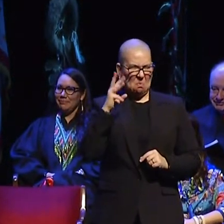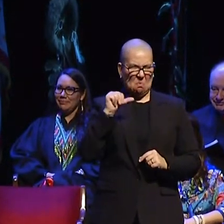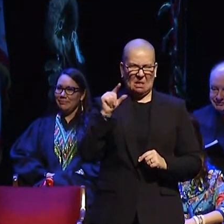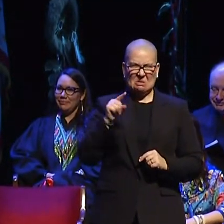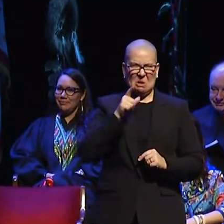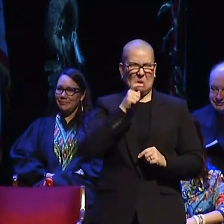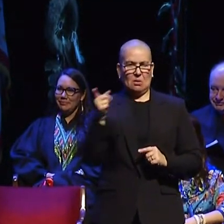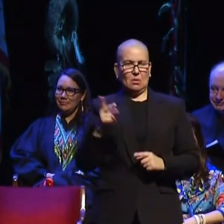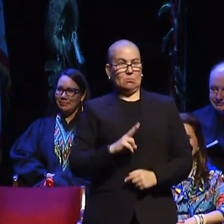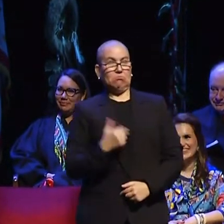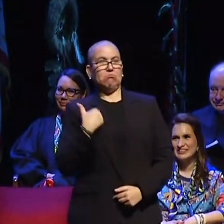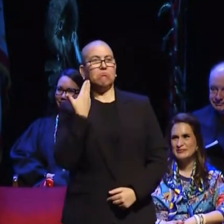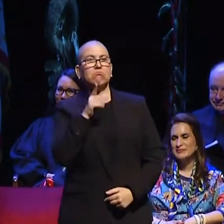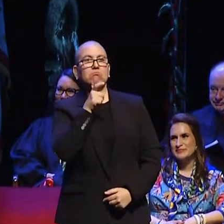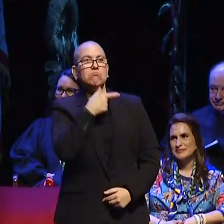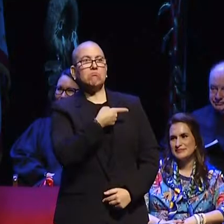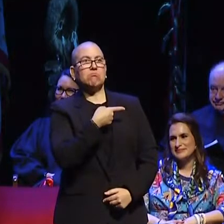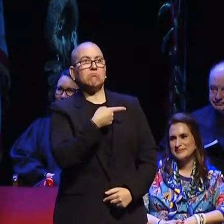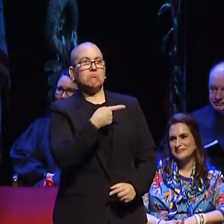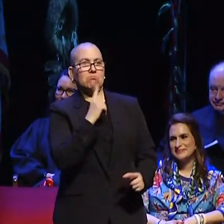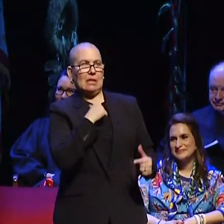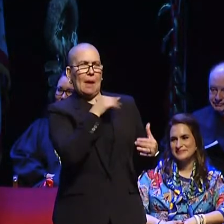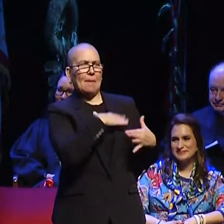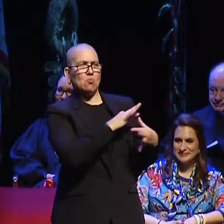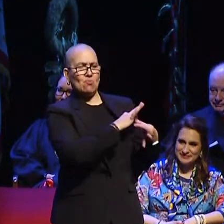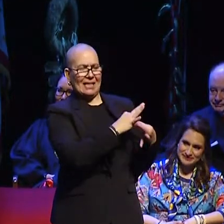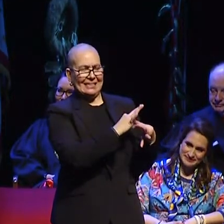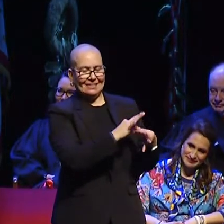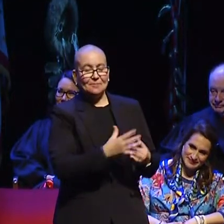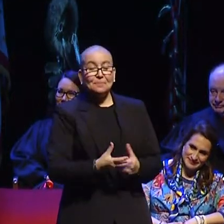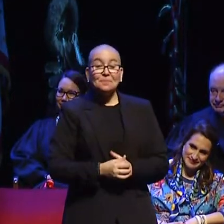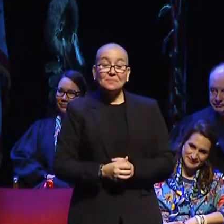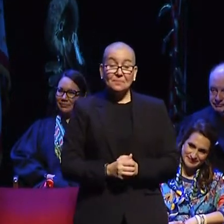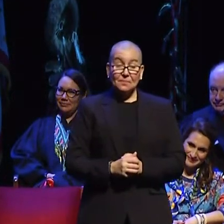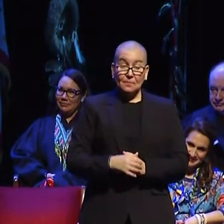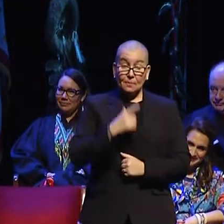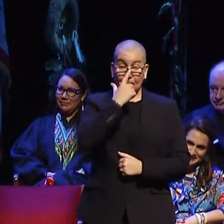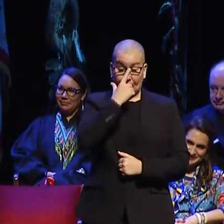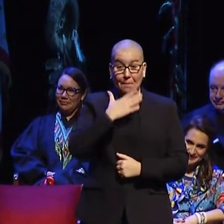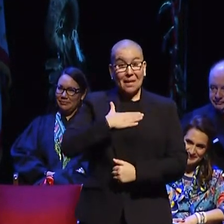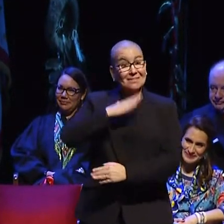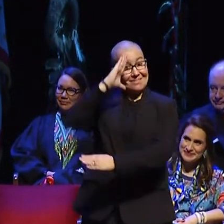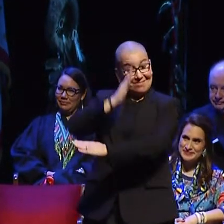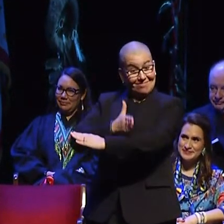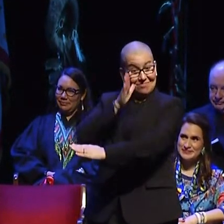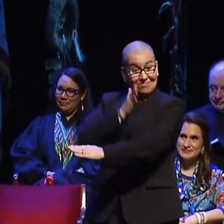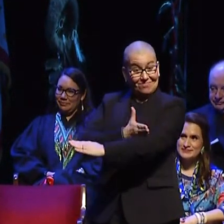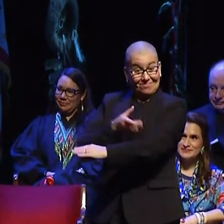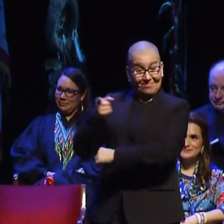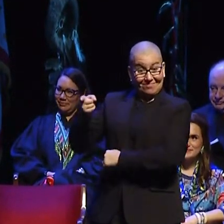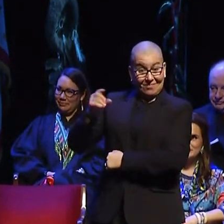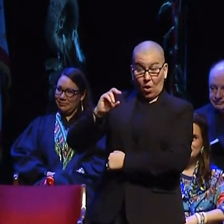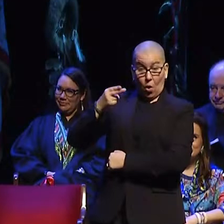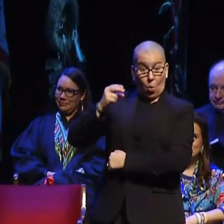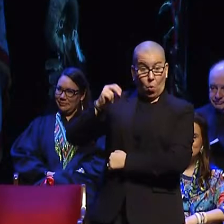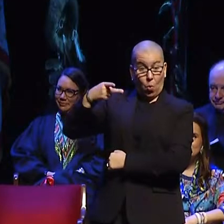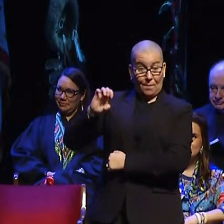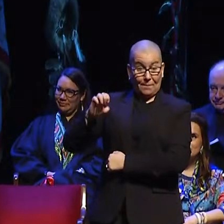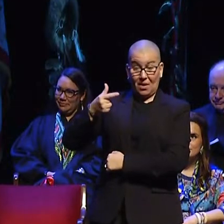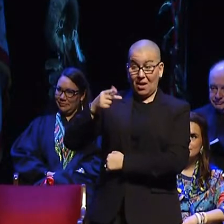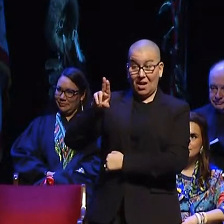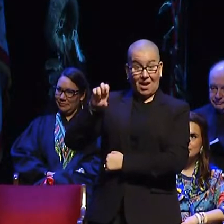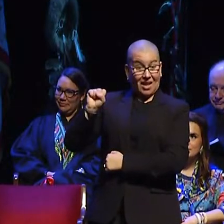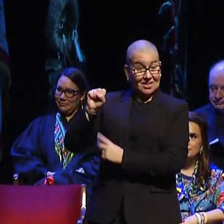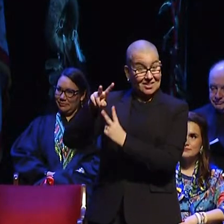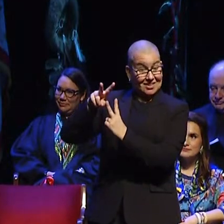that. To Hope and Gus, I can't tell you how proud I am to be your dad. I also want to acknowledge how difficult